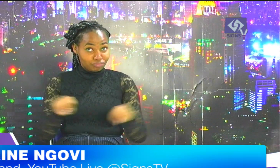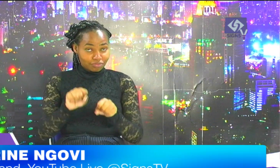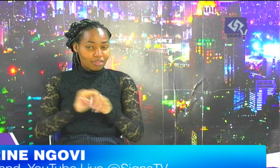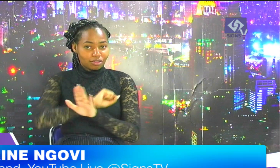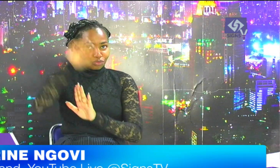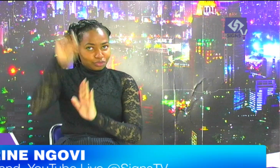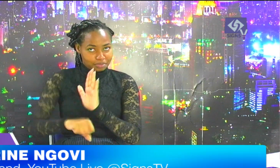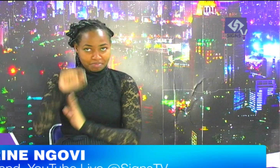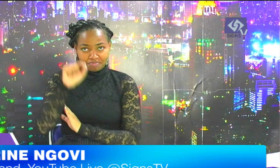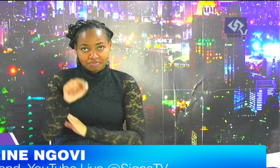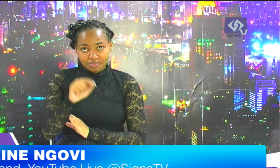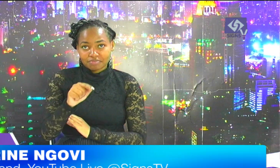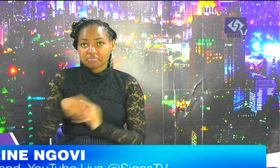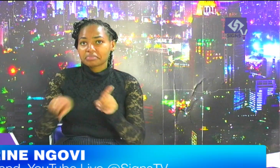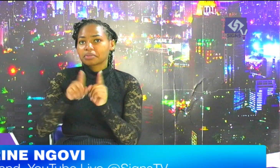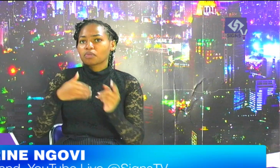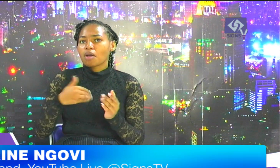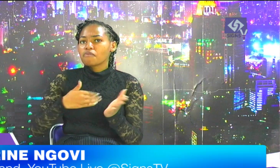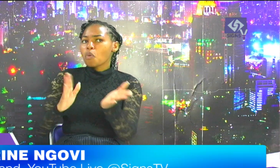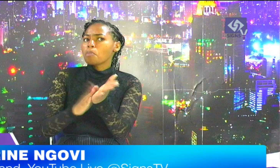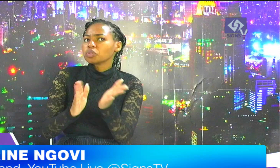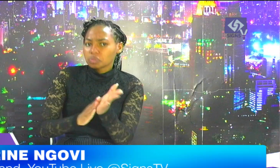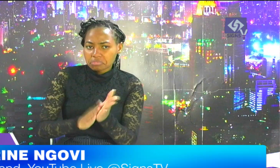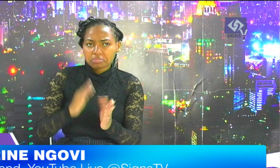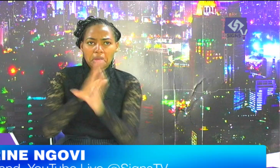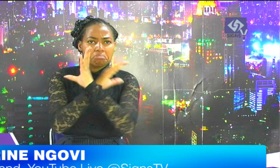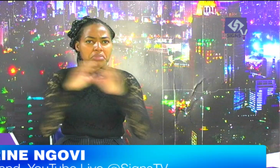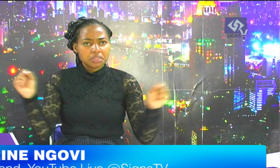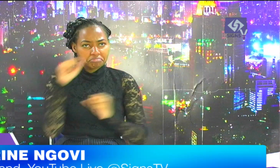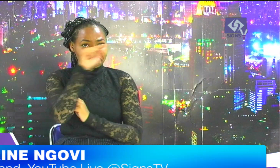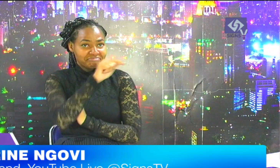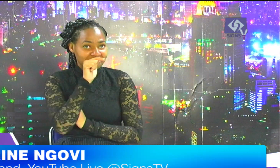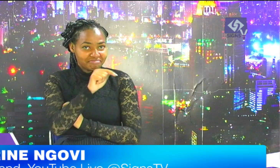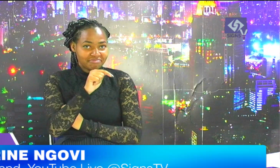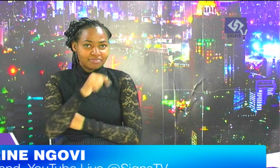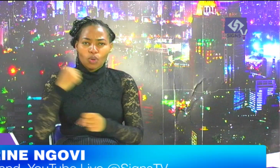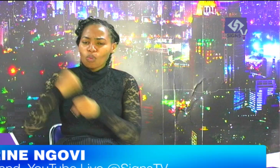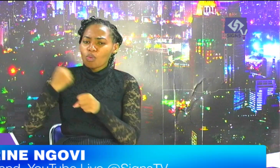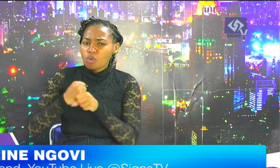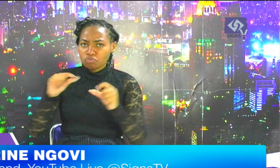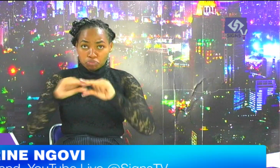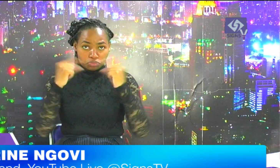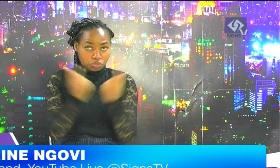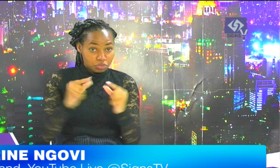from implementing changes to the education system that were recommended by the Presidential Working